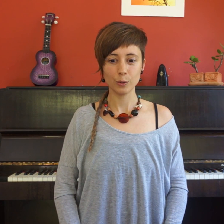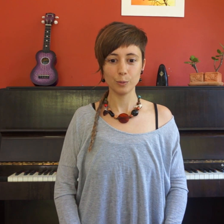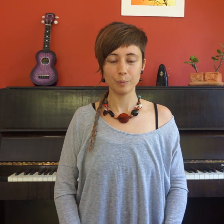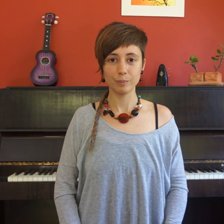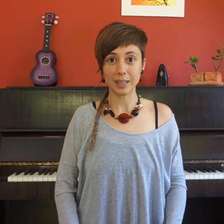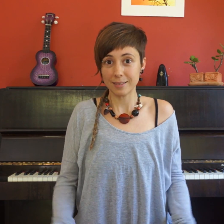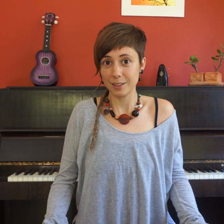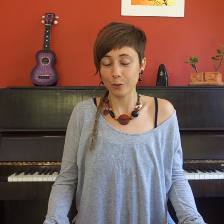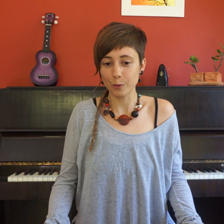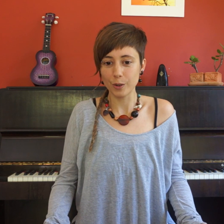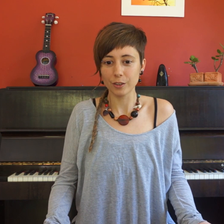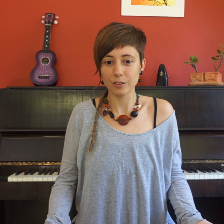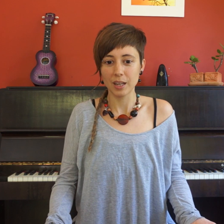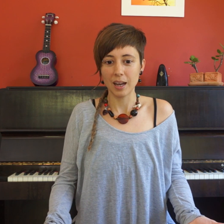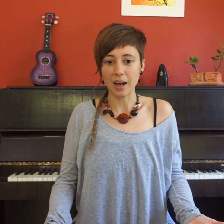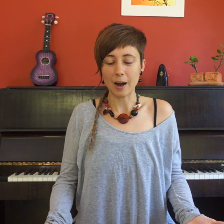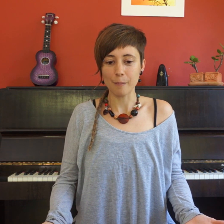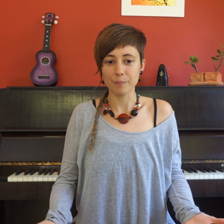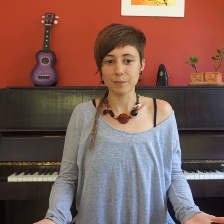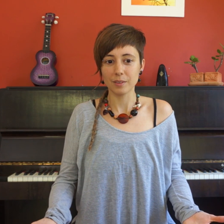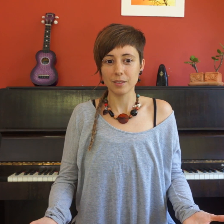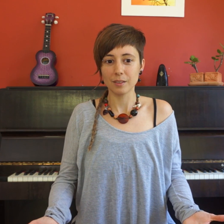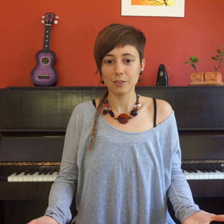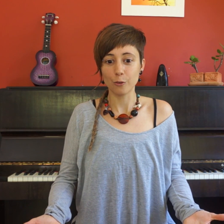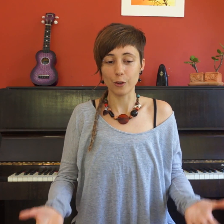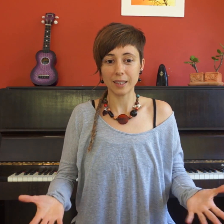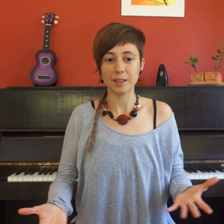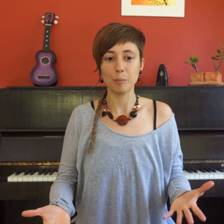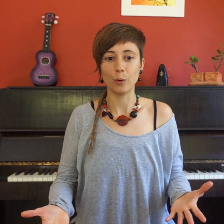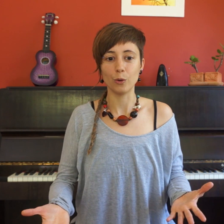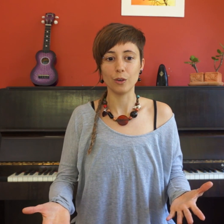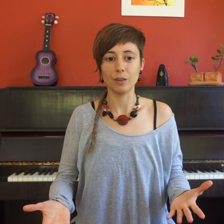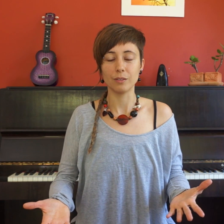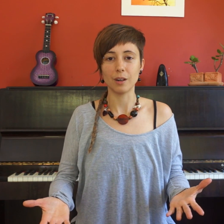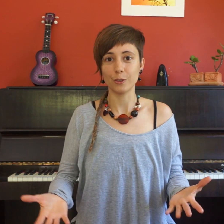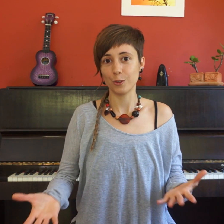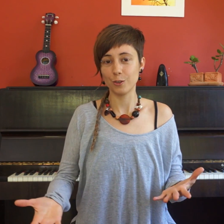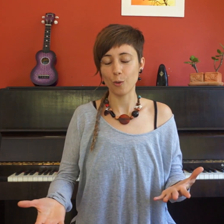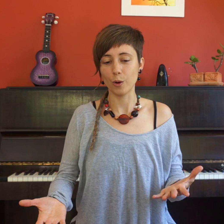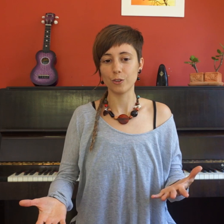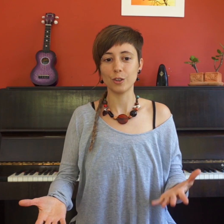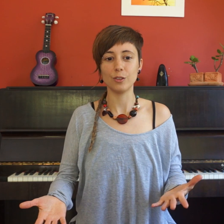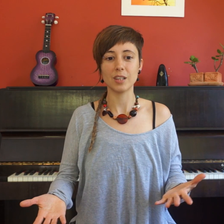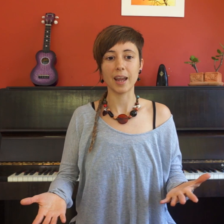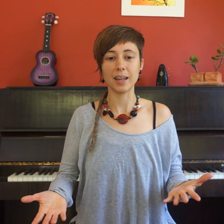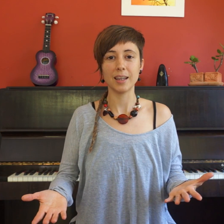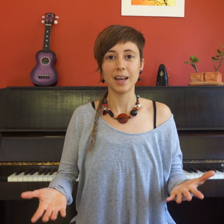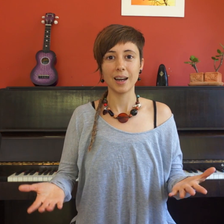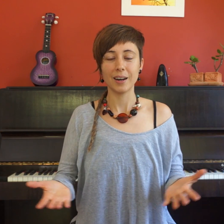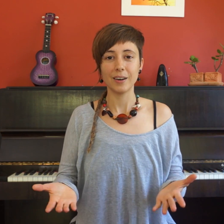So that's it for the words. So for an example, how to use the words, you could say,